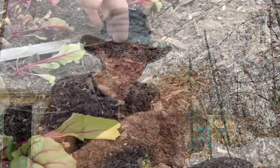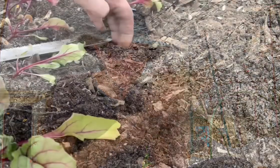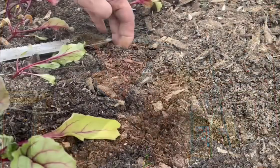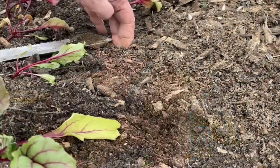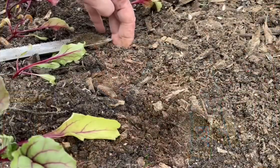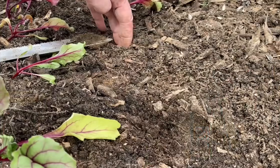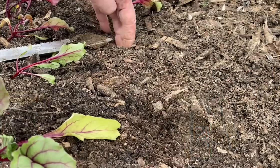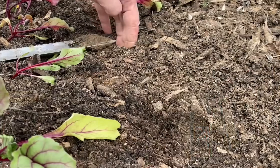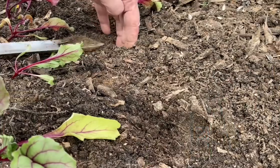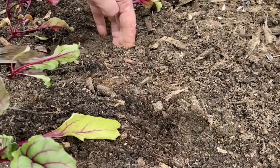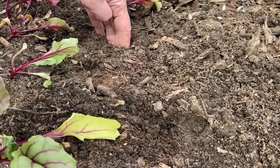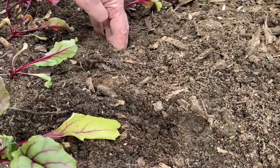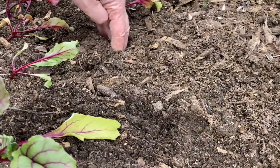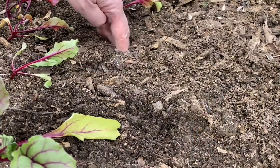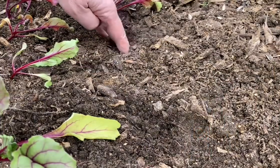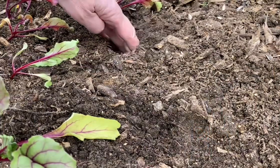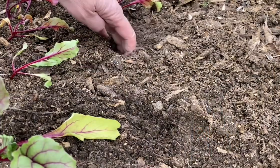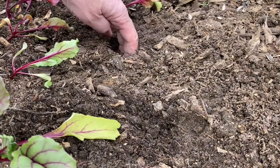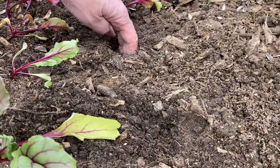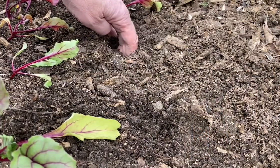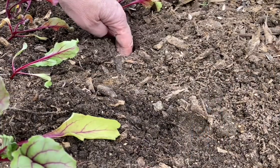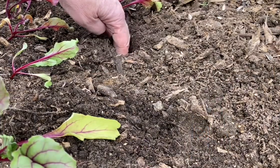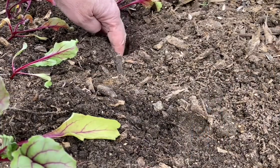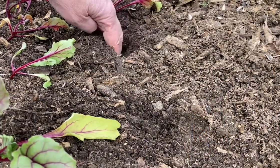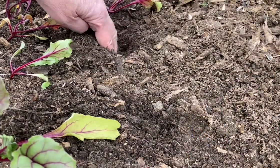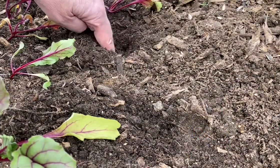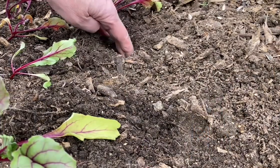beets 4 inches away.